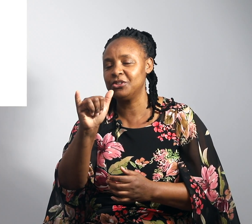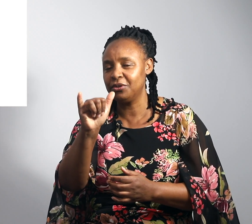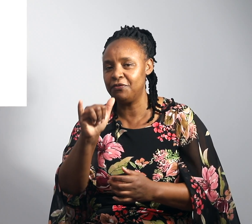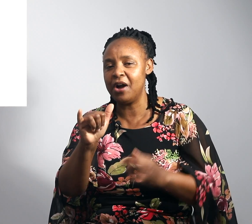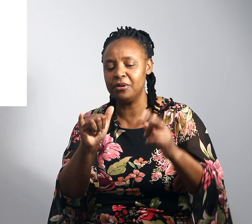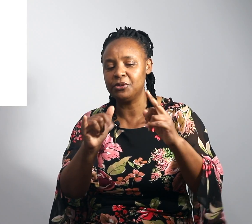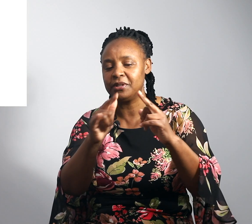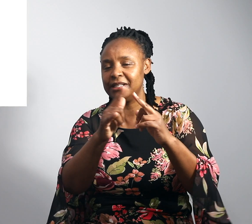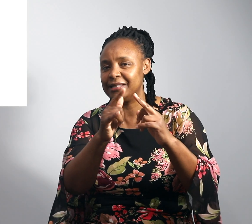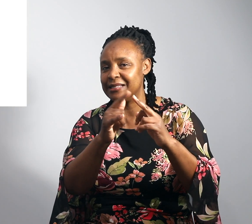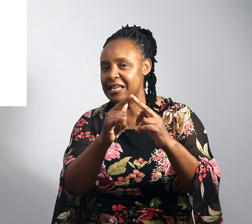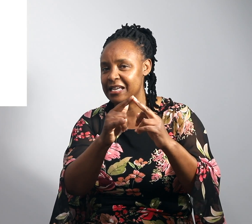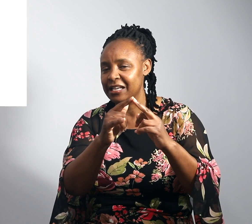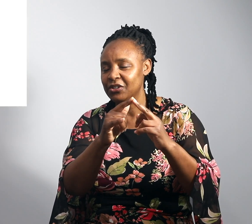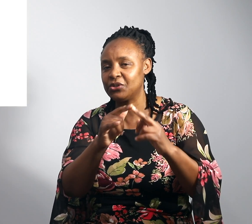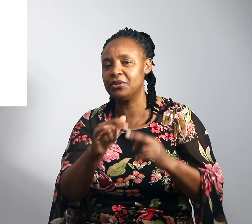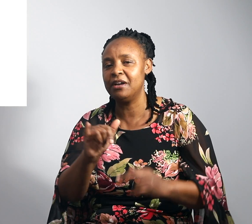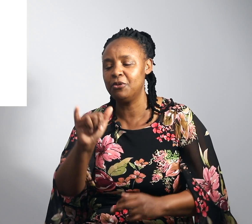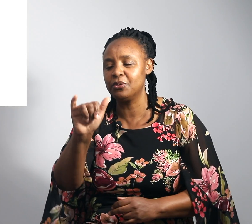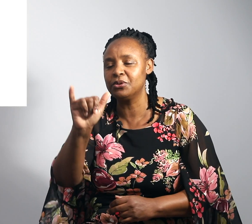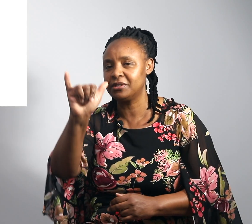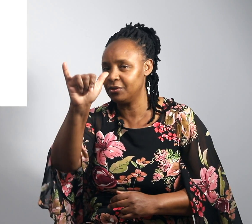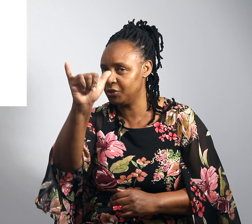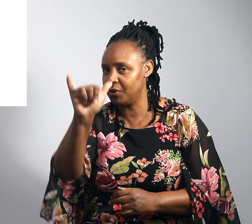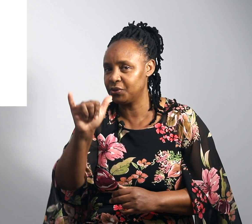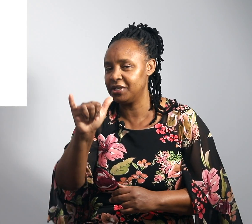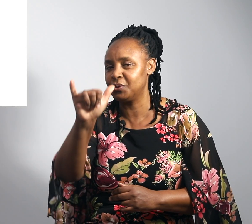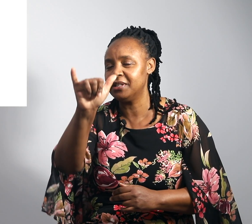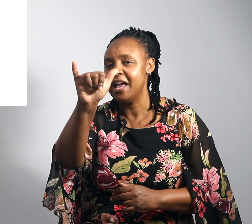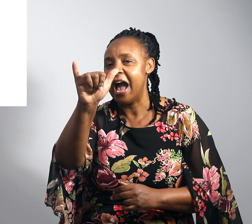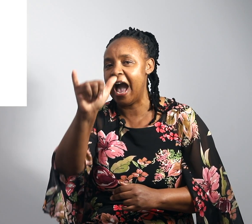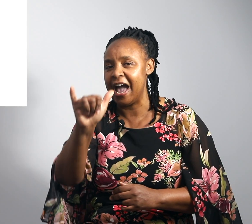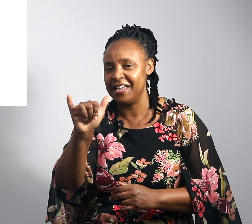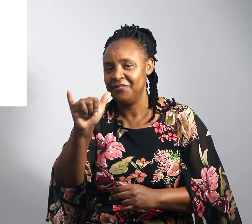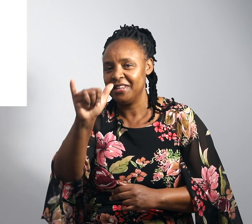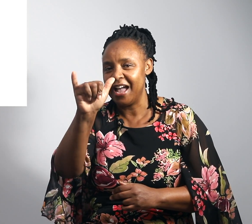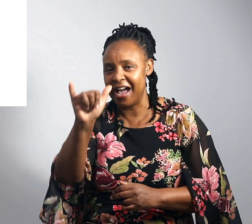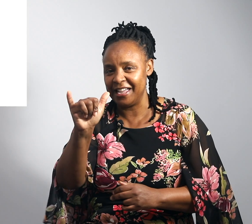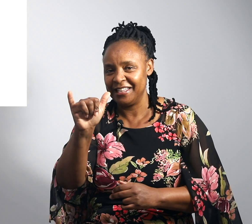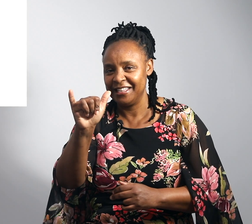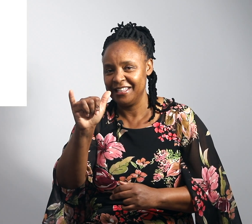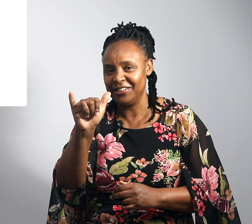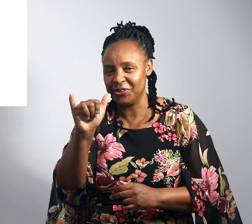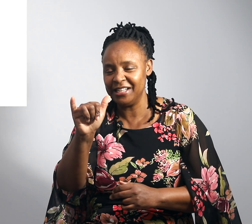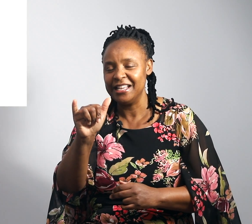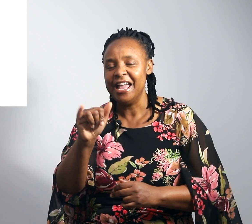short vowel, we saw that it says E. So therefore, we want to, this one also says what? I. All right. And